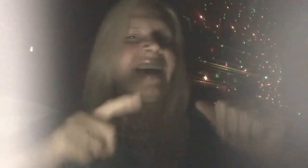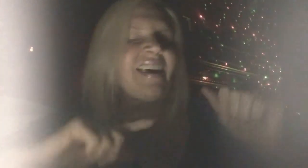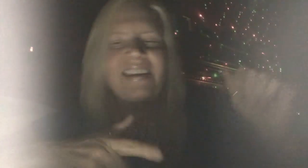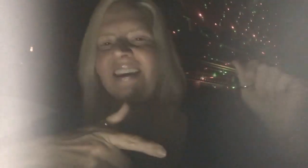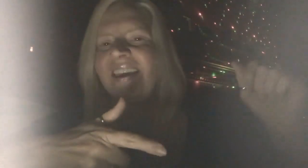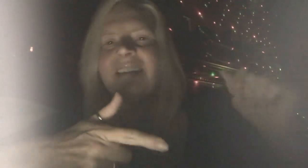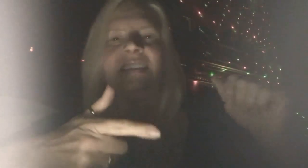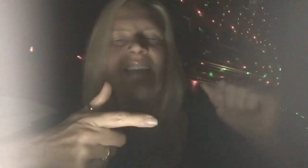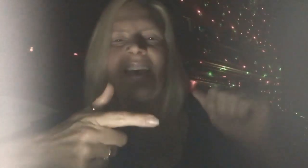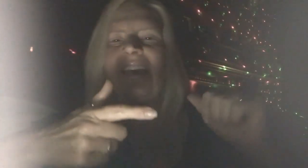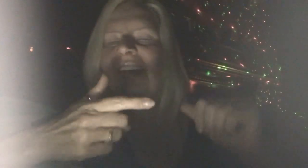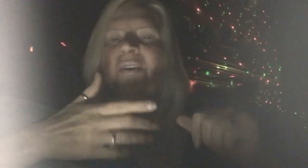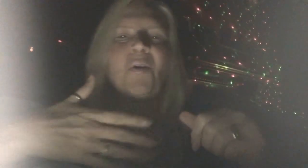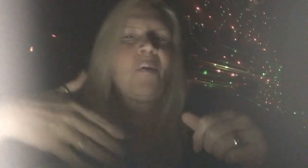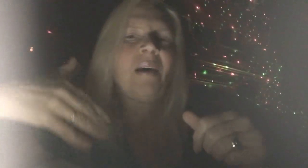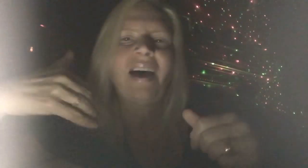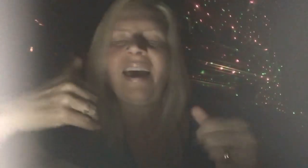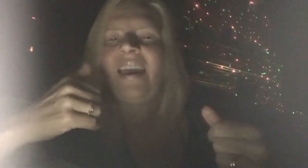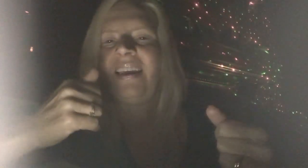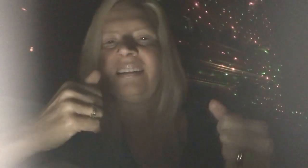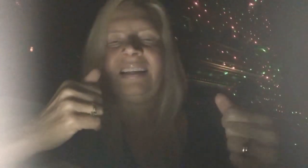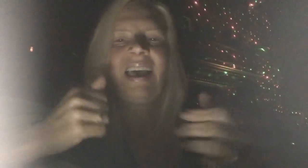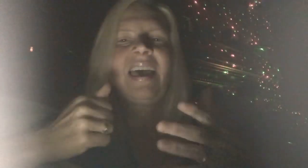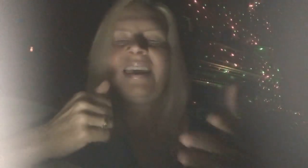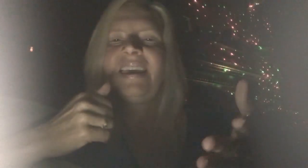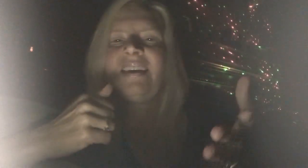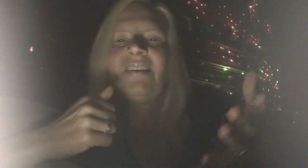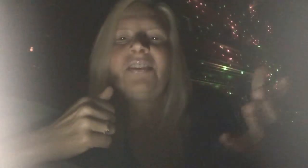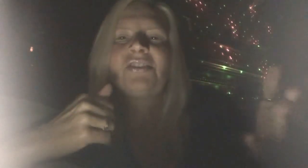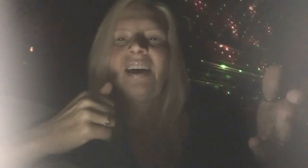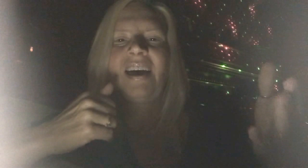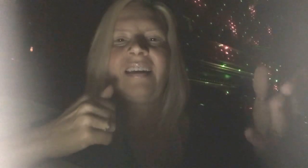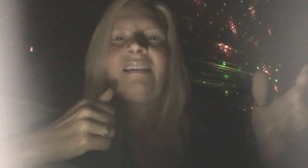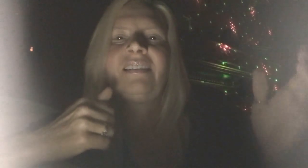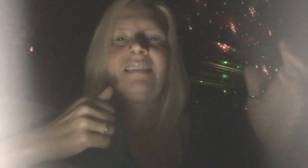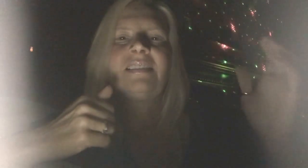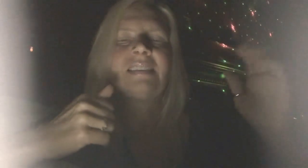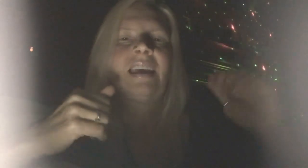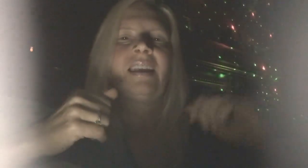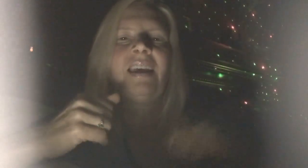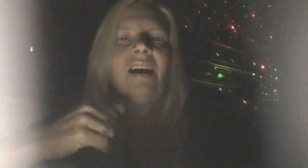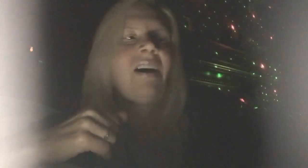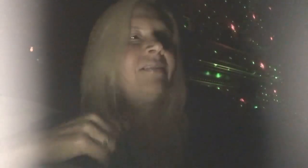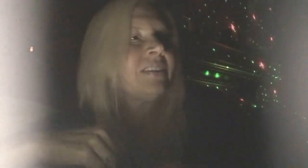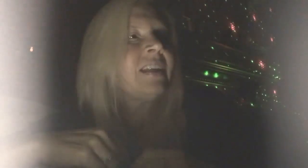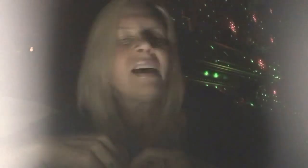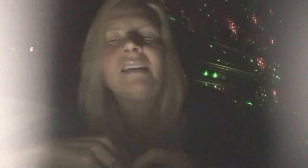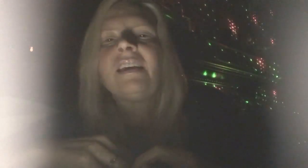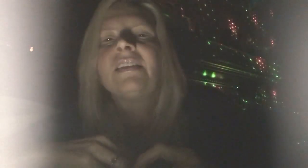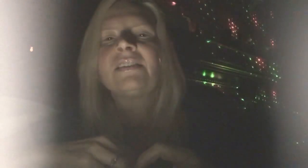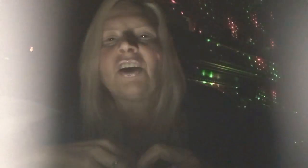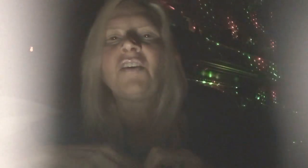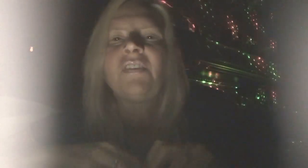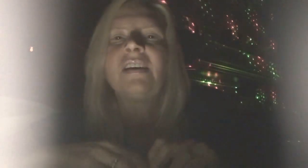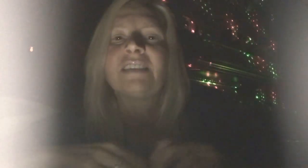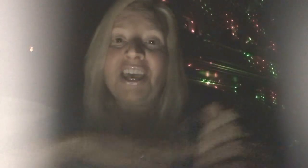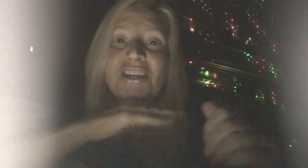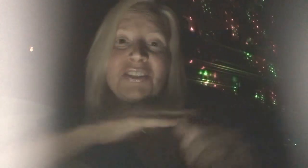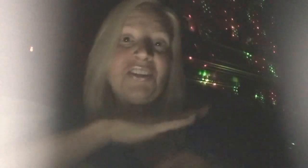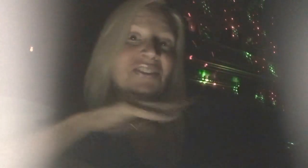he ain't the kind to hold my hand. He ain't gonna try to understand. Nothing under the surface, he's just